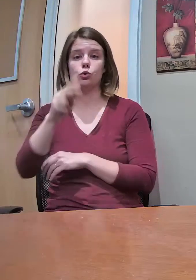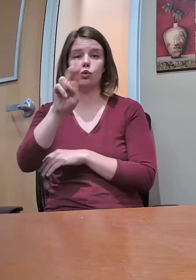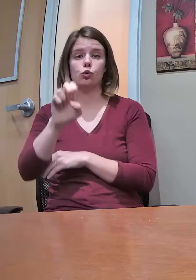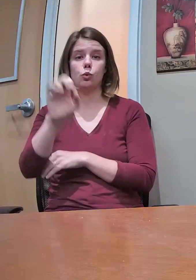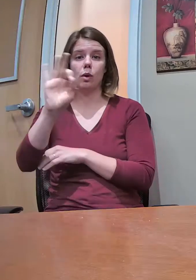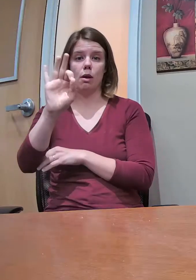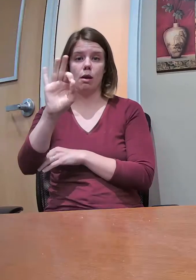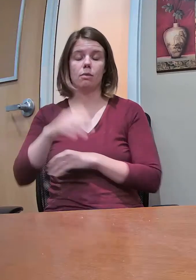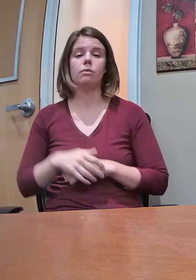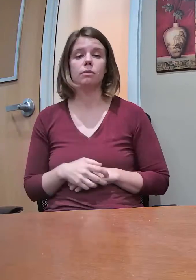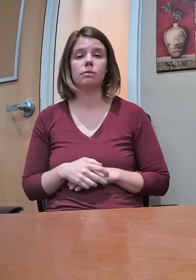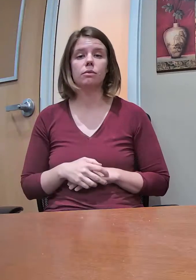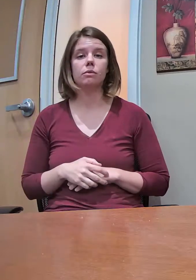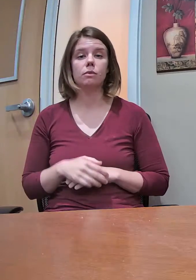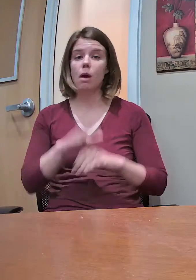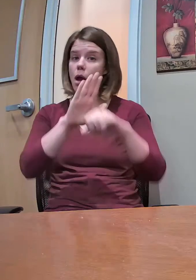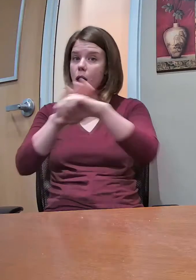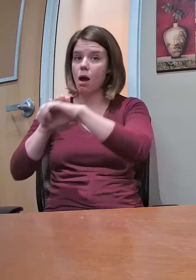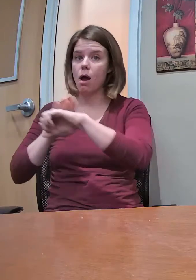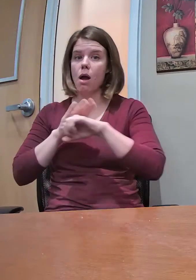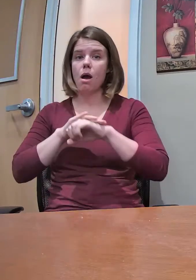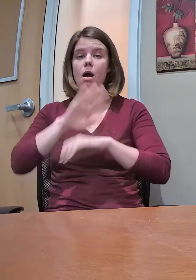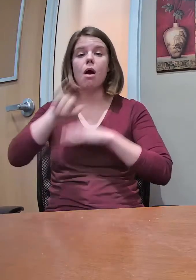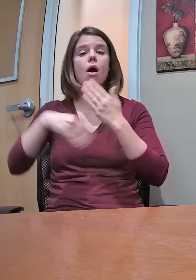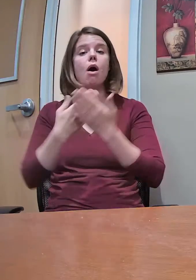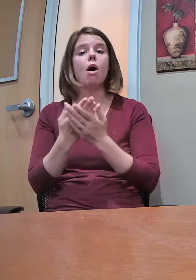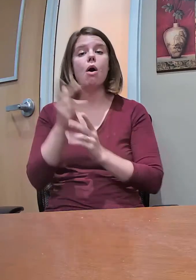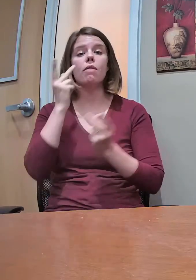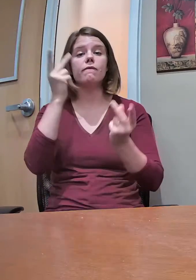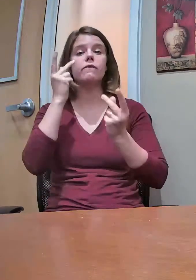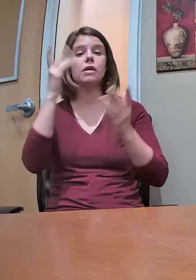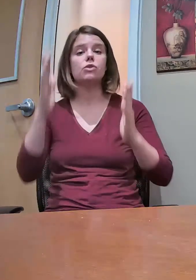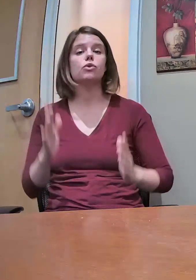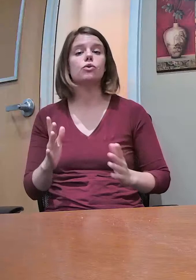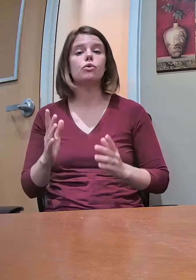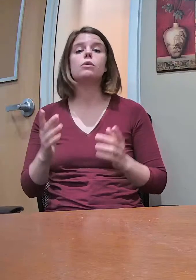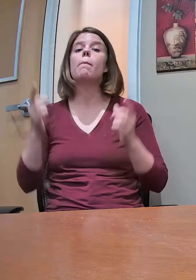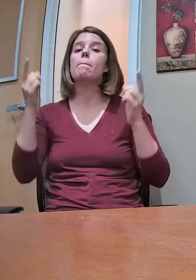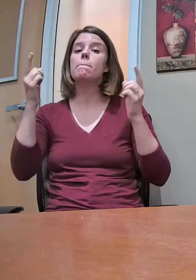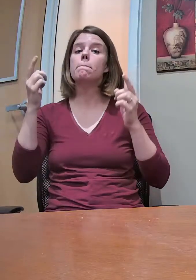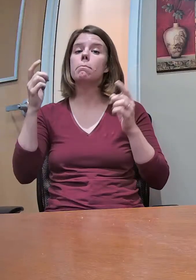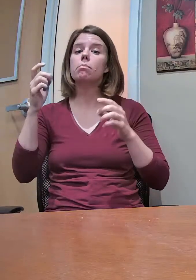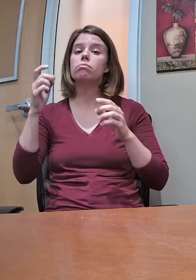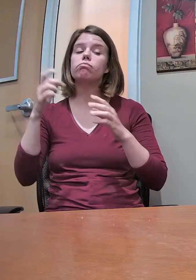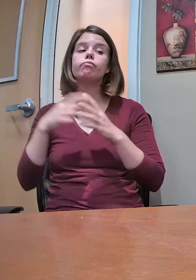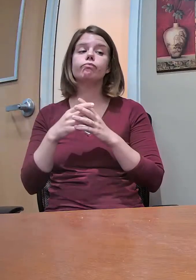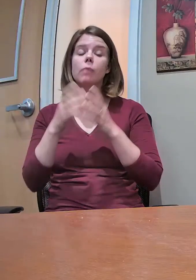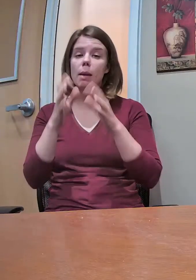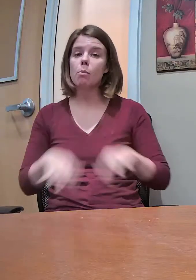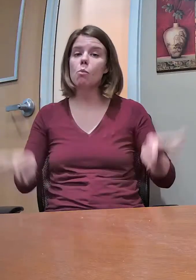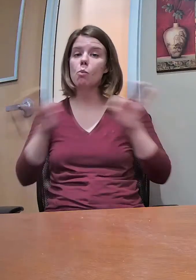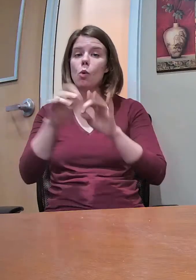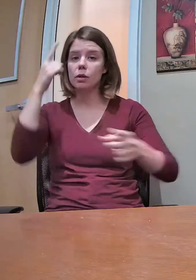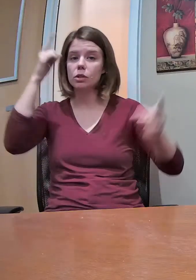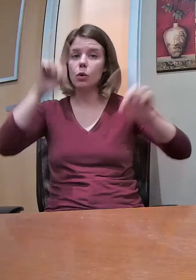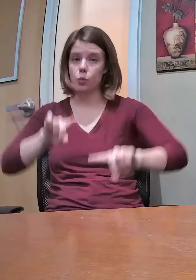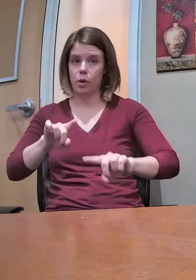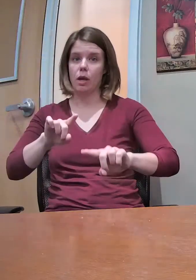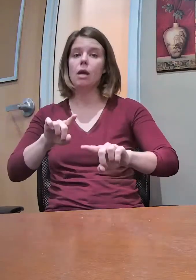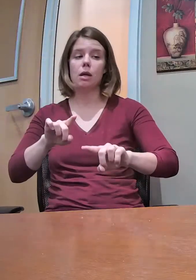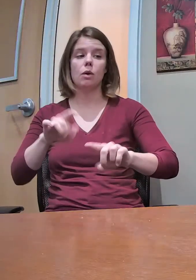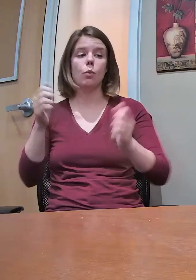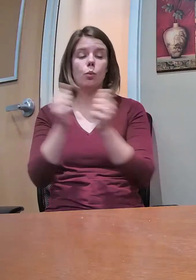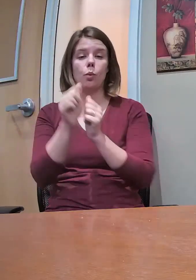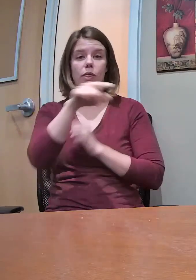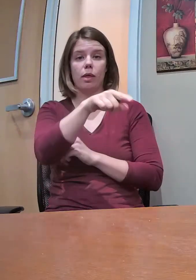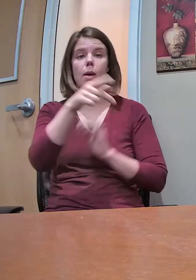So just a reminder that all visitors must agree to abide by the health and safety practices contained in this policy as